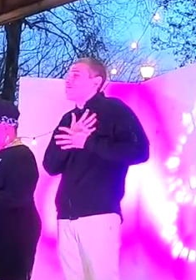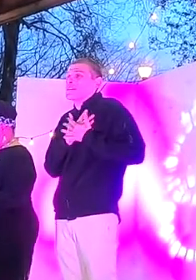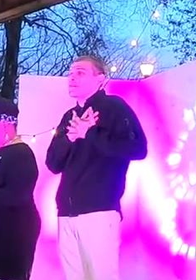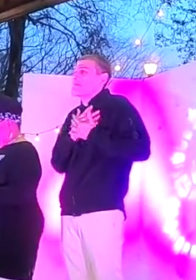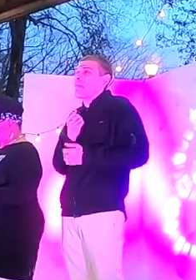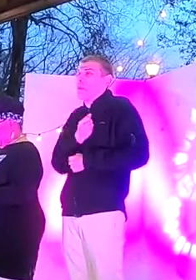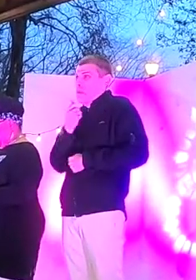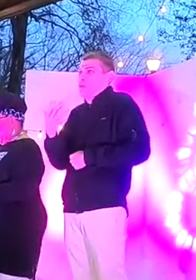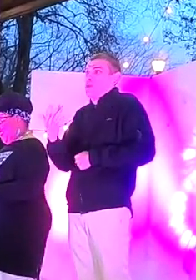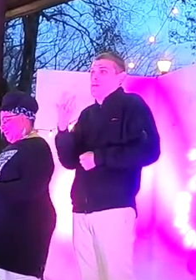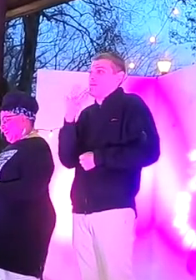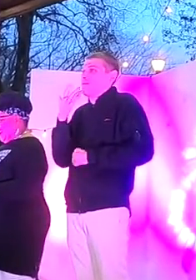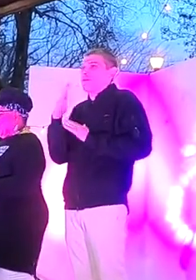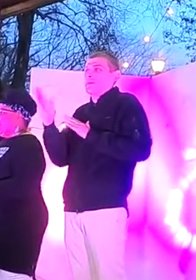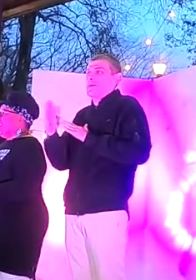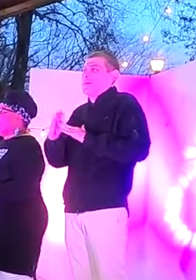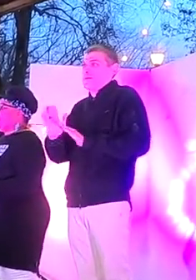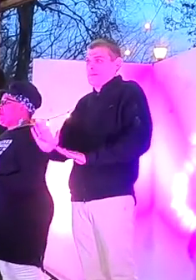thing.